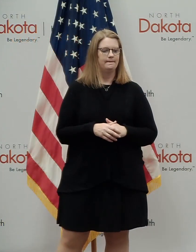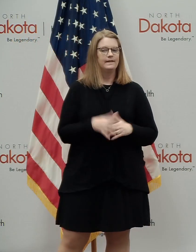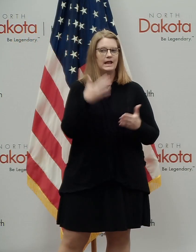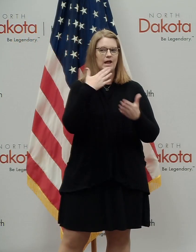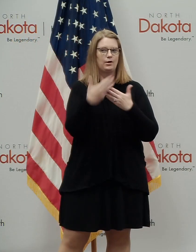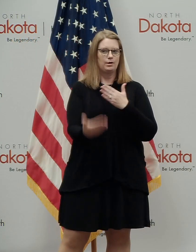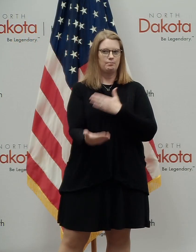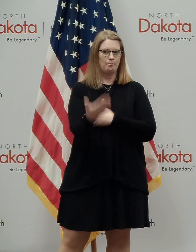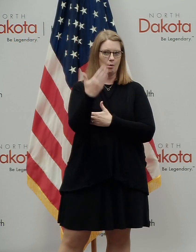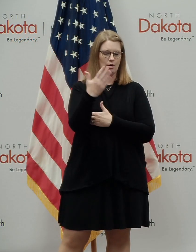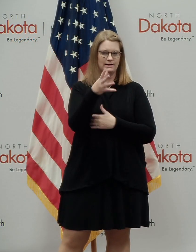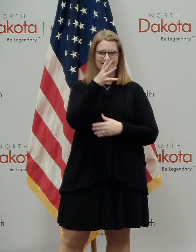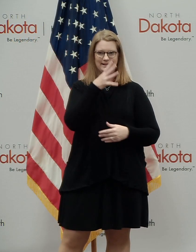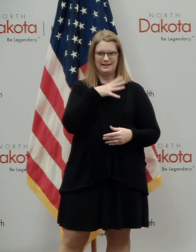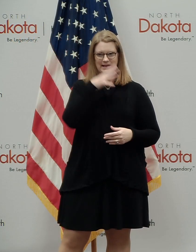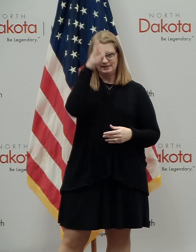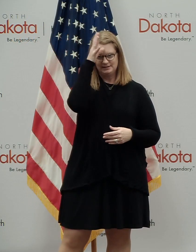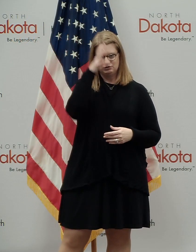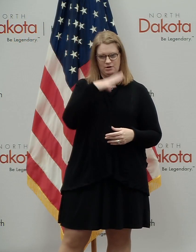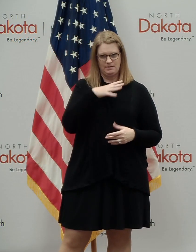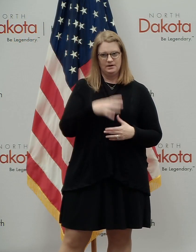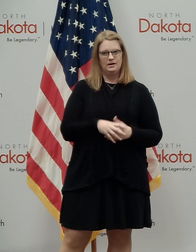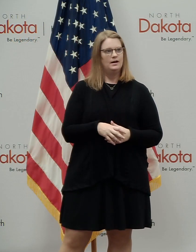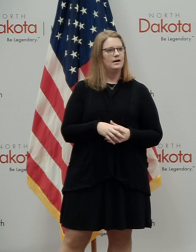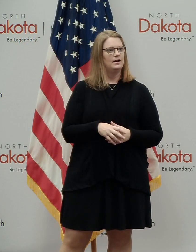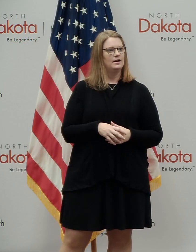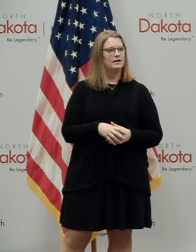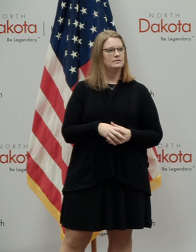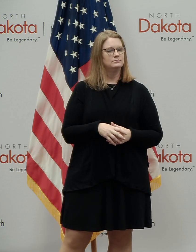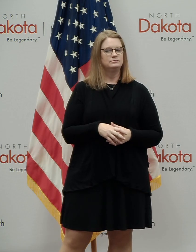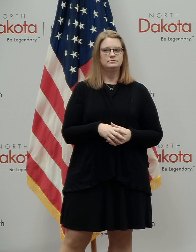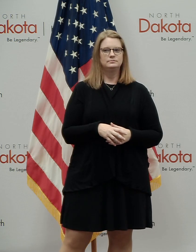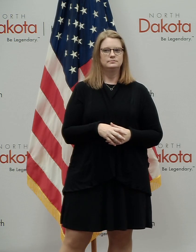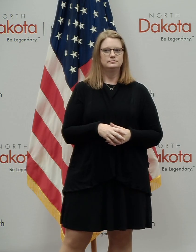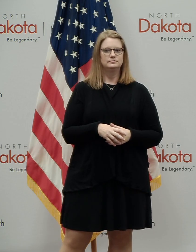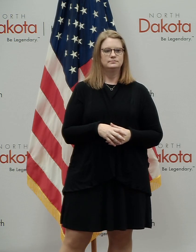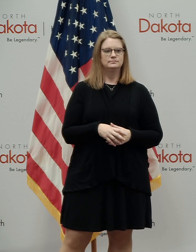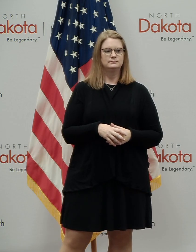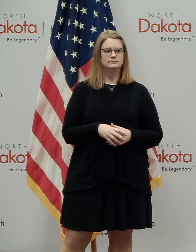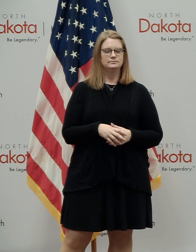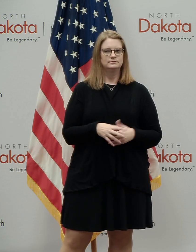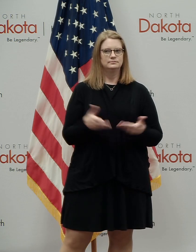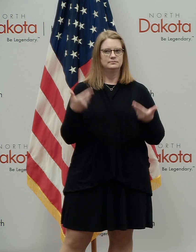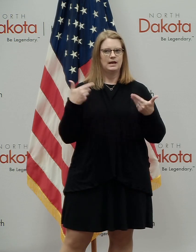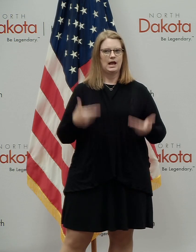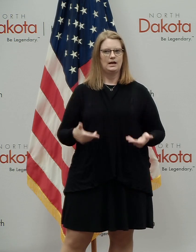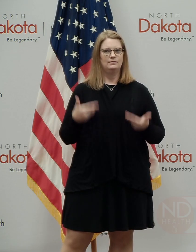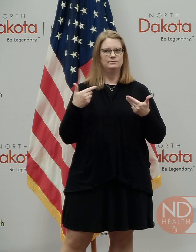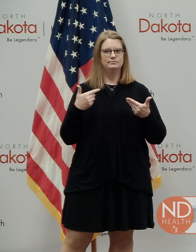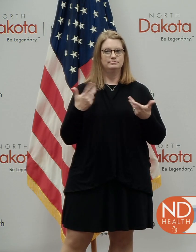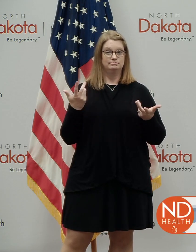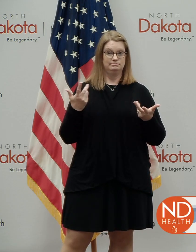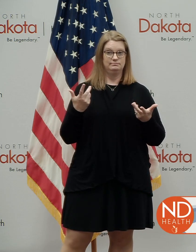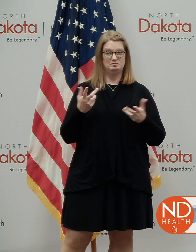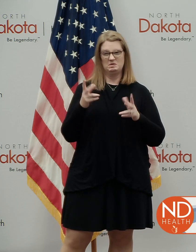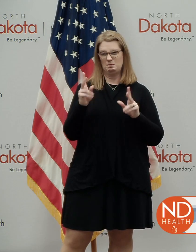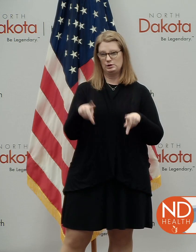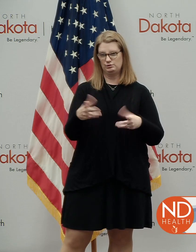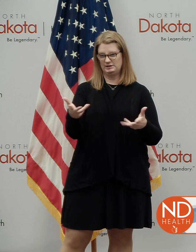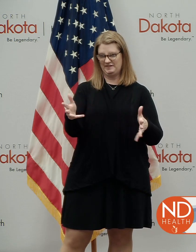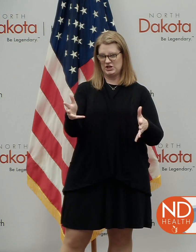Good morning, ladies and gentlemen. And as I am the guy who's finishing